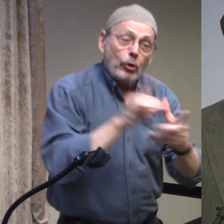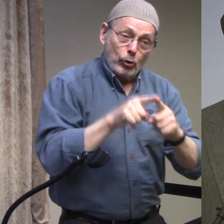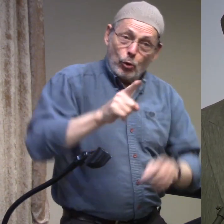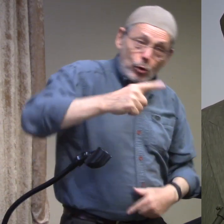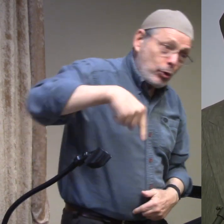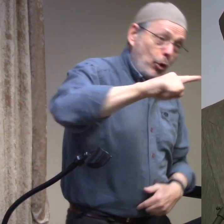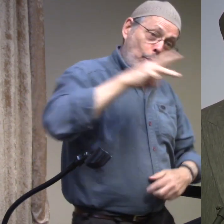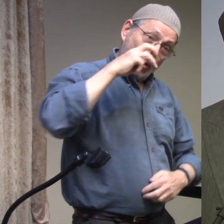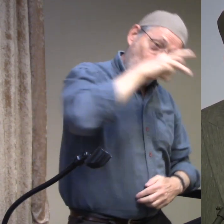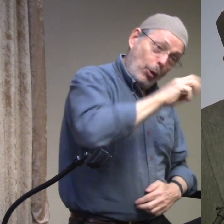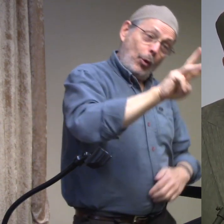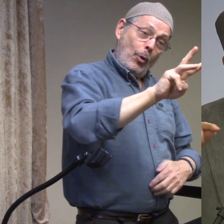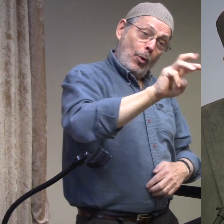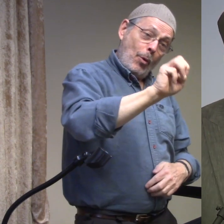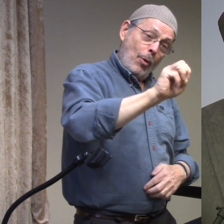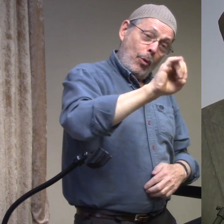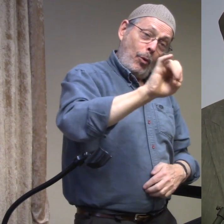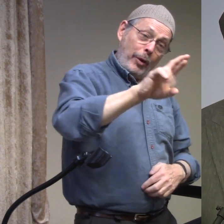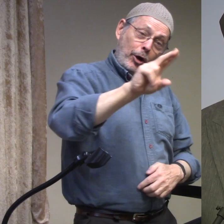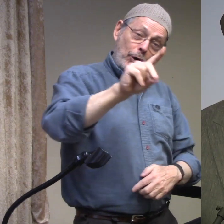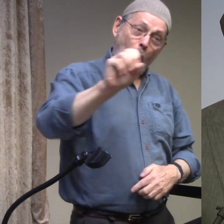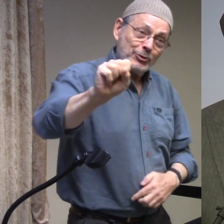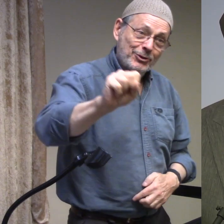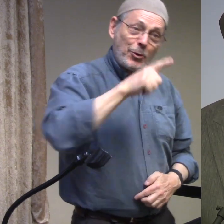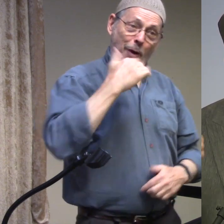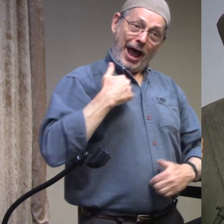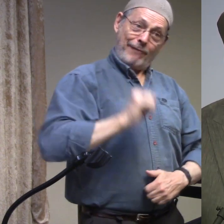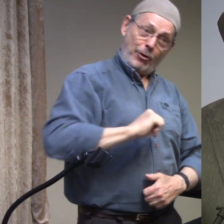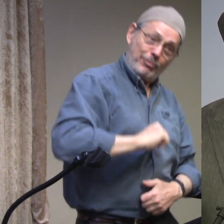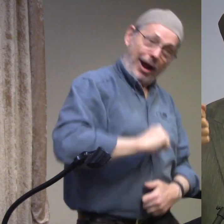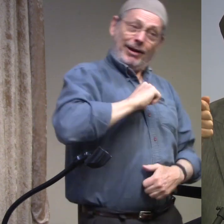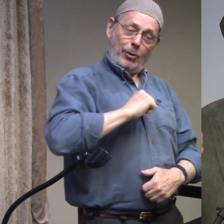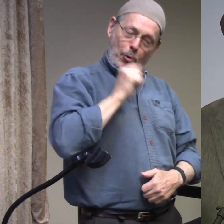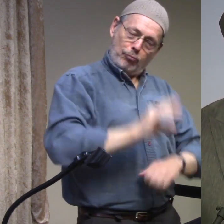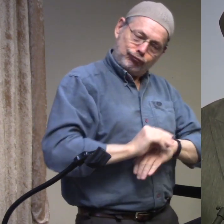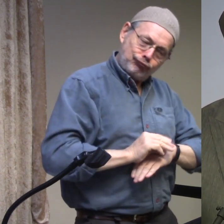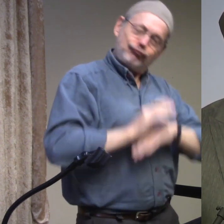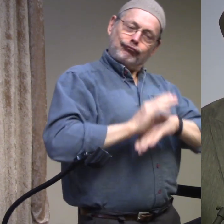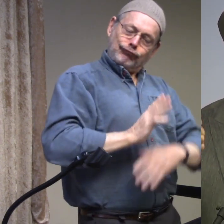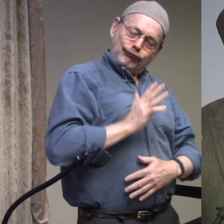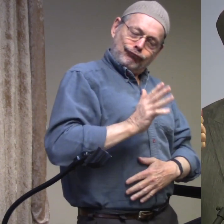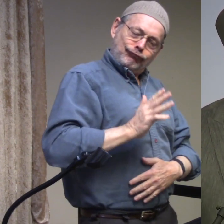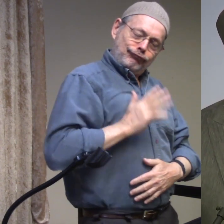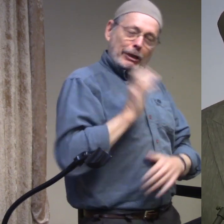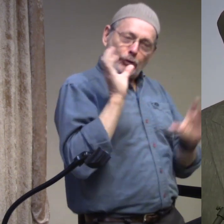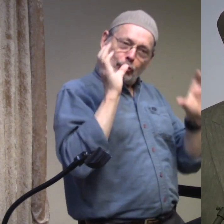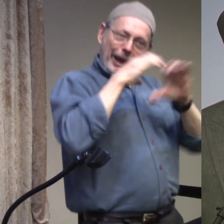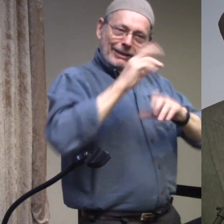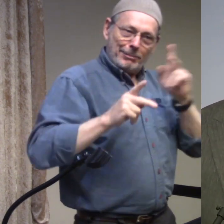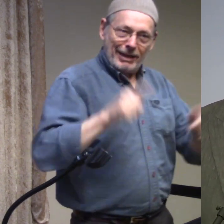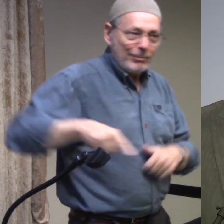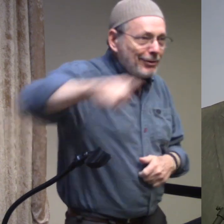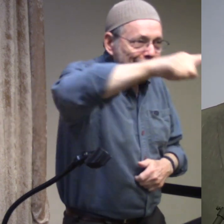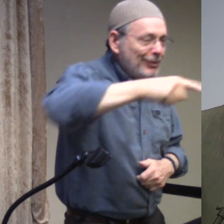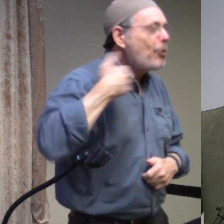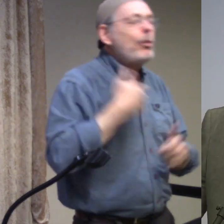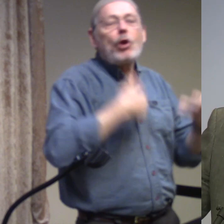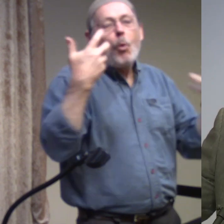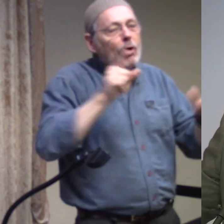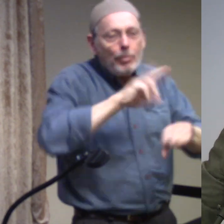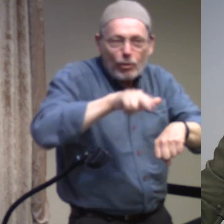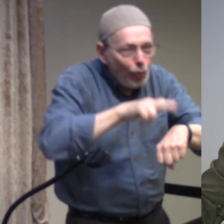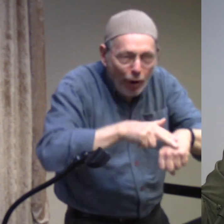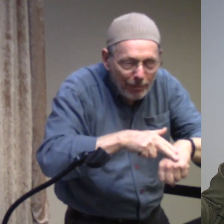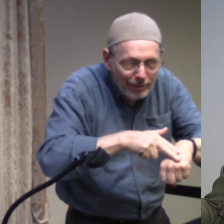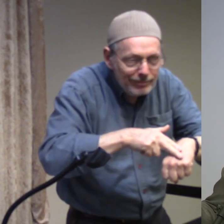weirdos. To the dignified weirdos. The dignified, elegant, strange people. We don't want to be normal